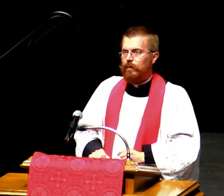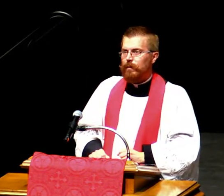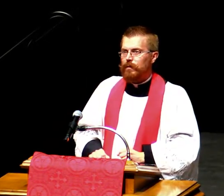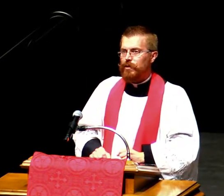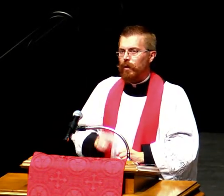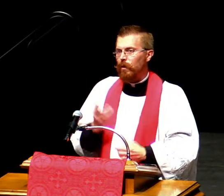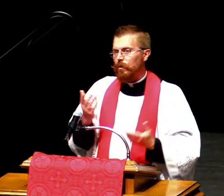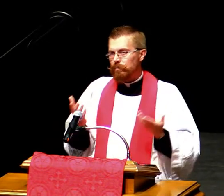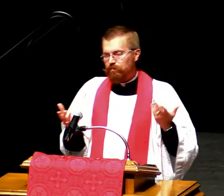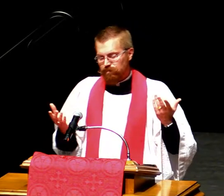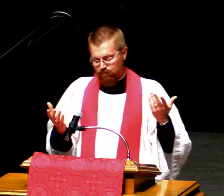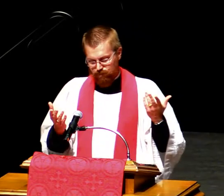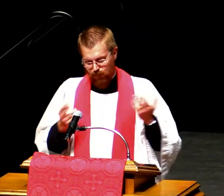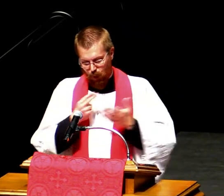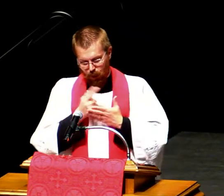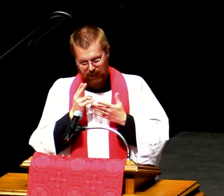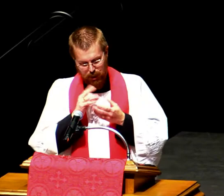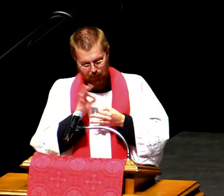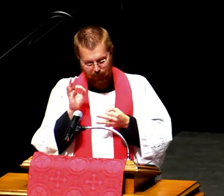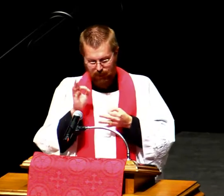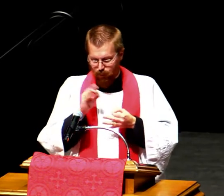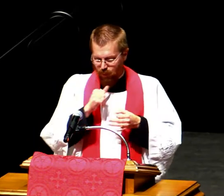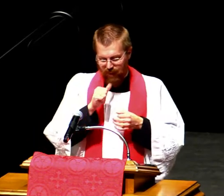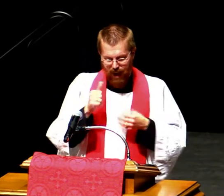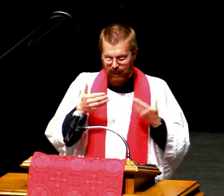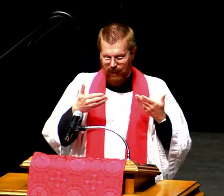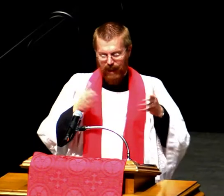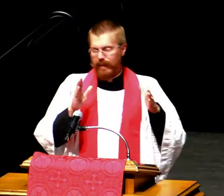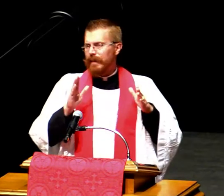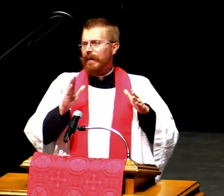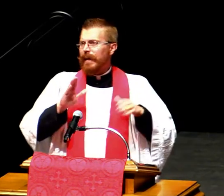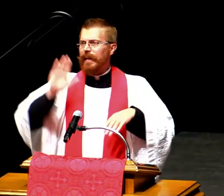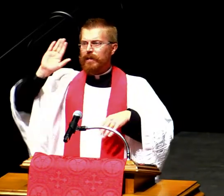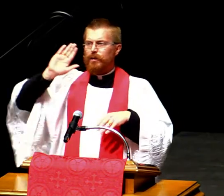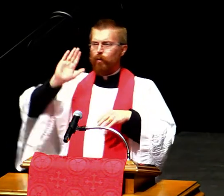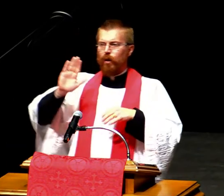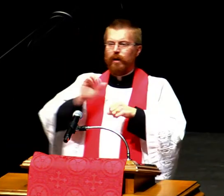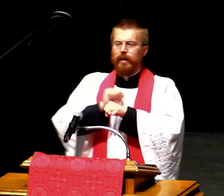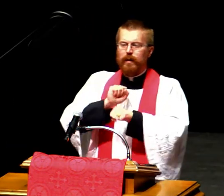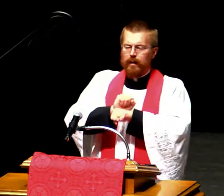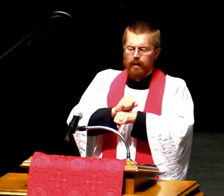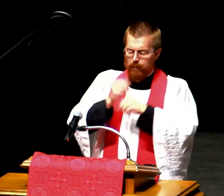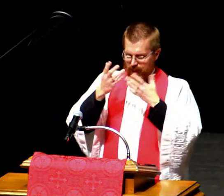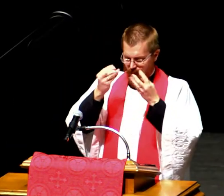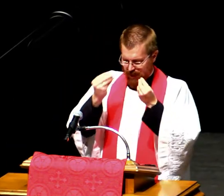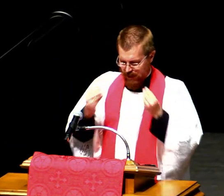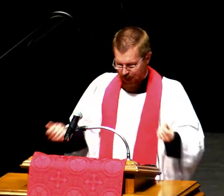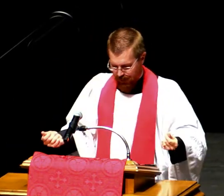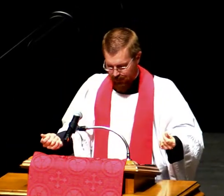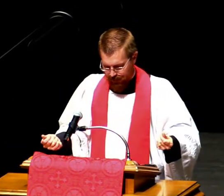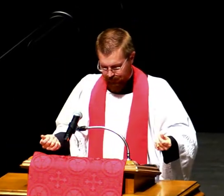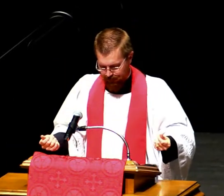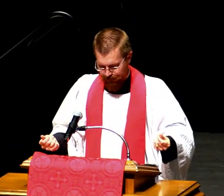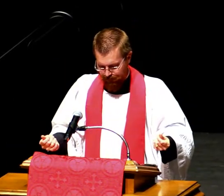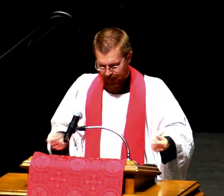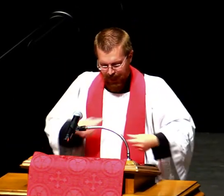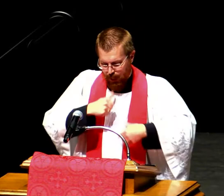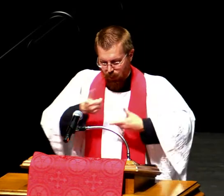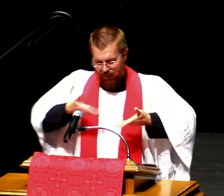So, the Holy Spirit will not let his work be undone. He will